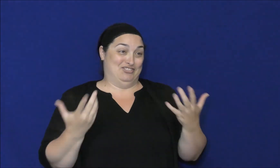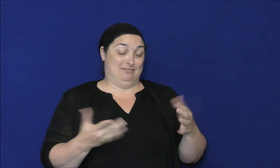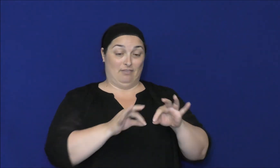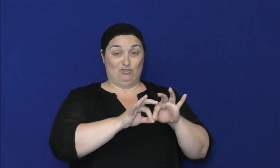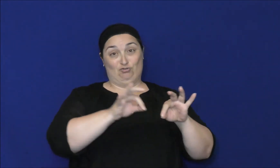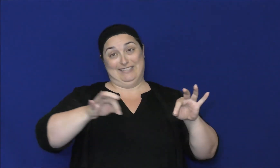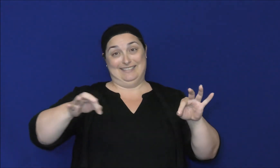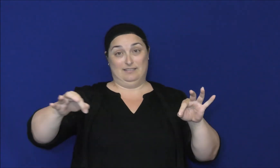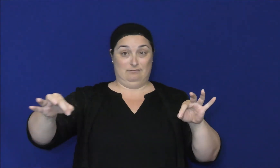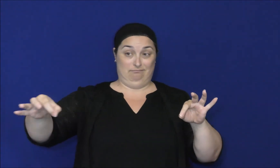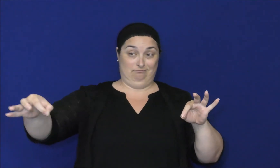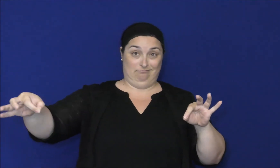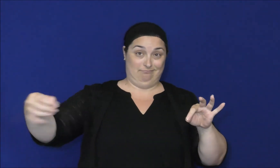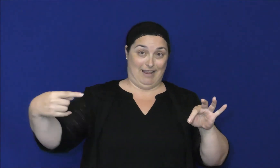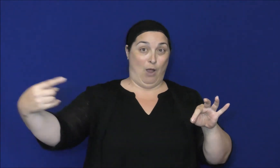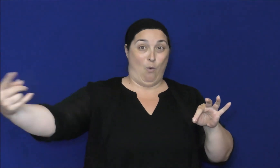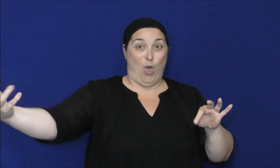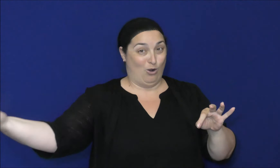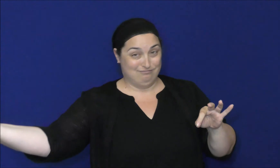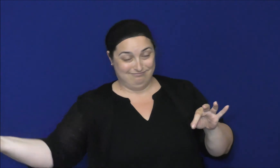string. It will depend on your,